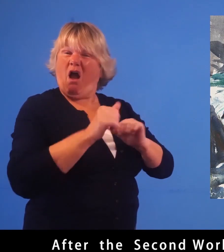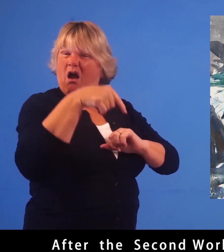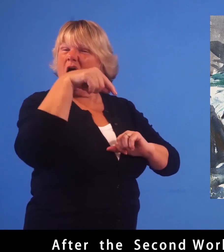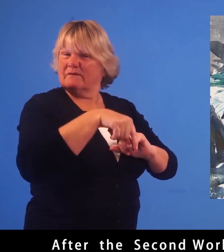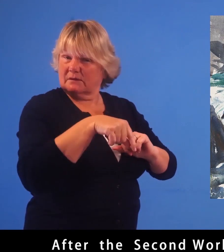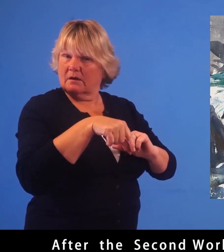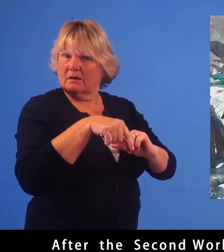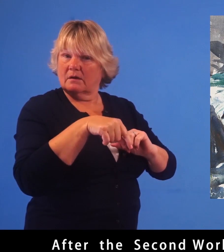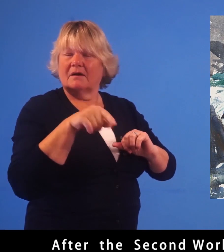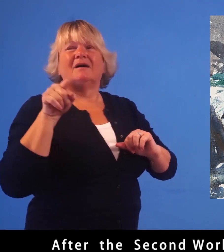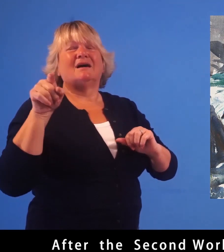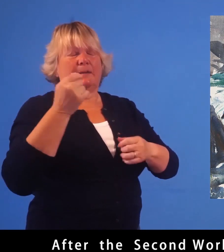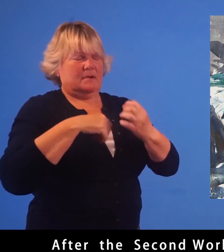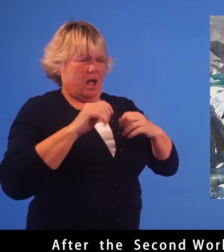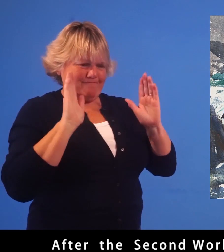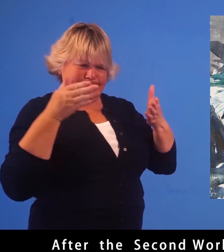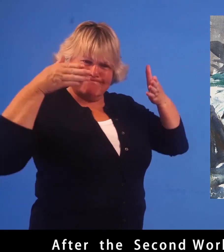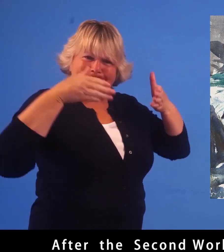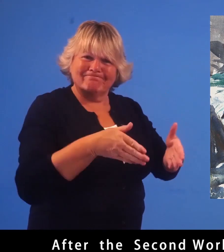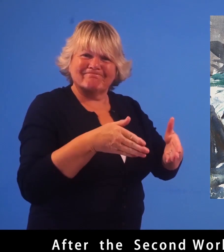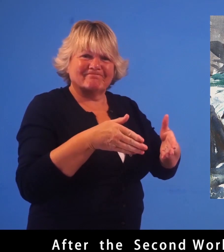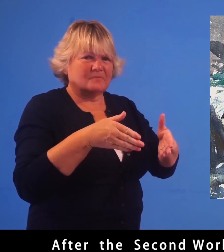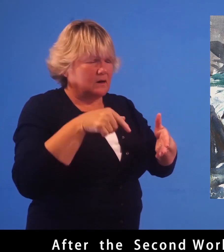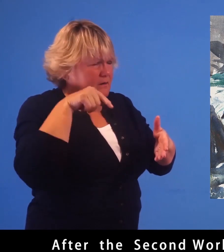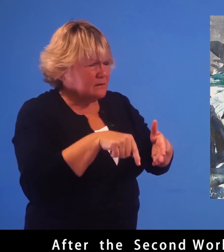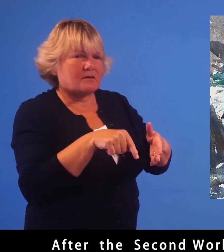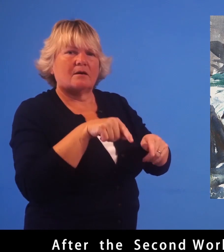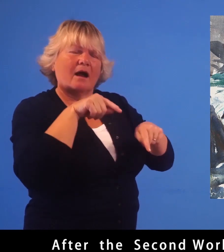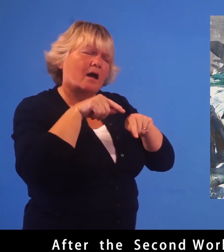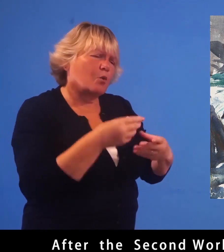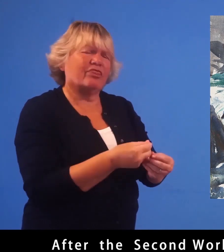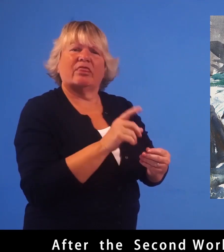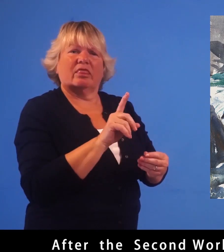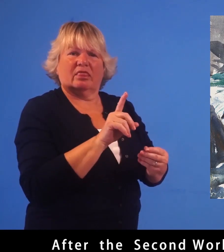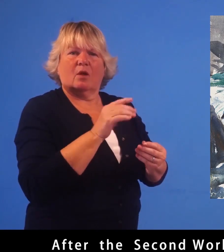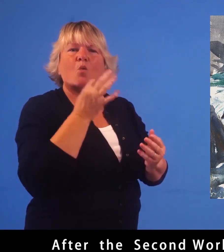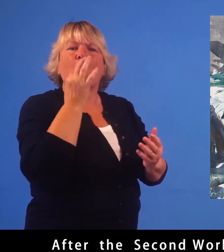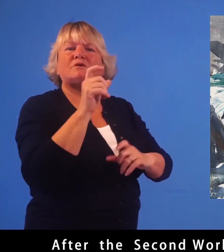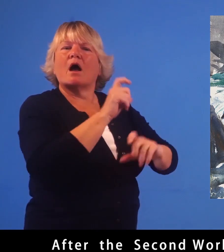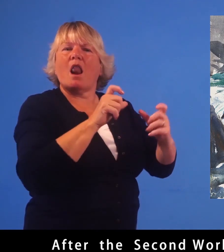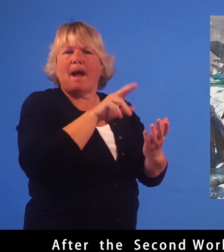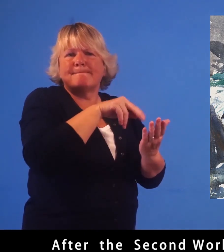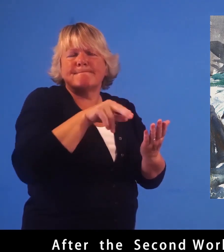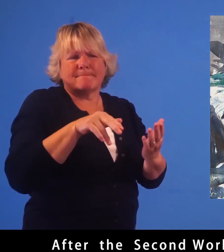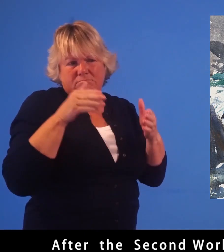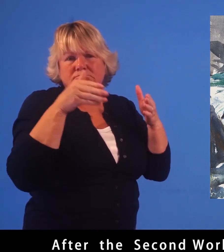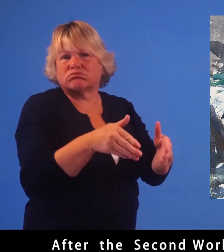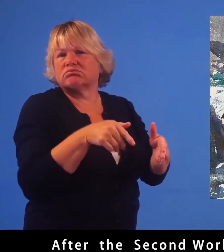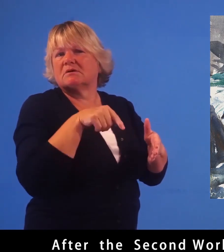After the Second World War, Thomson devoted much of his time to painting in watercolours.